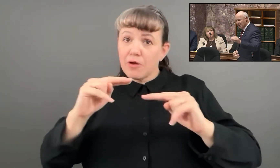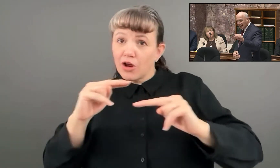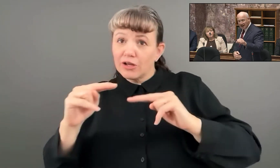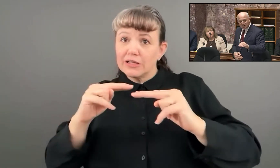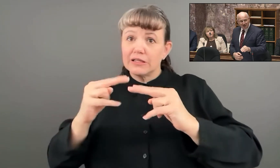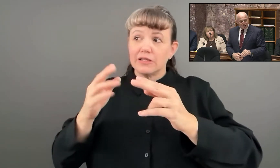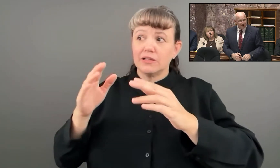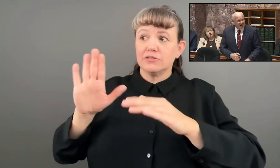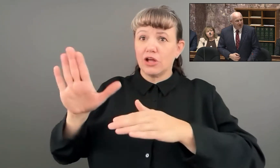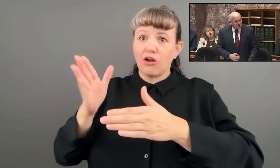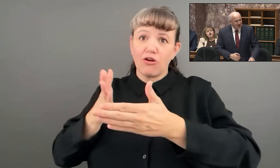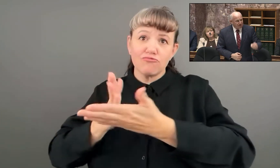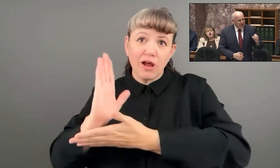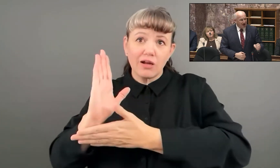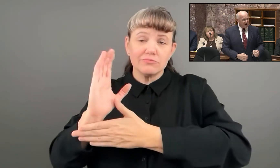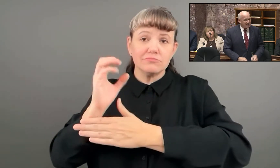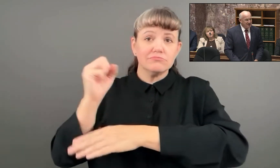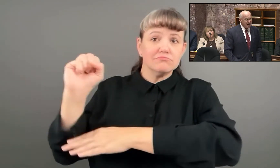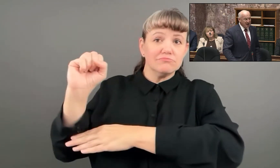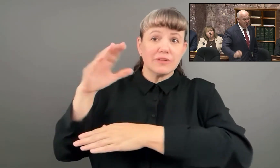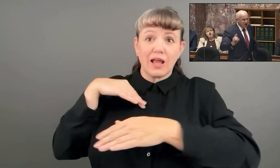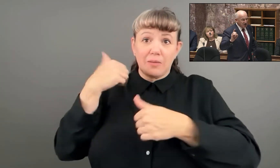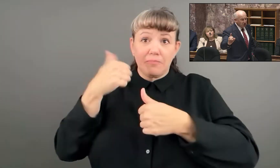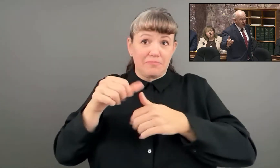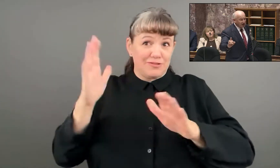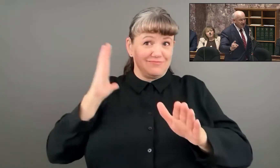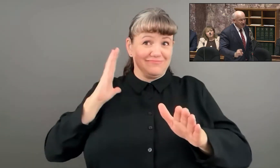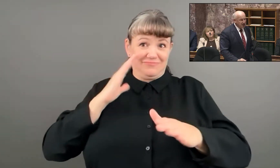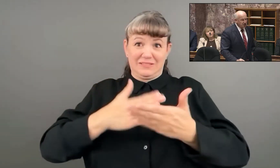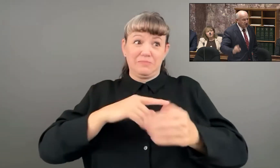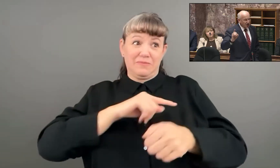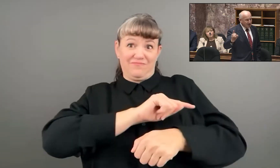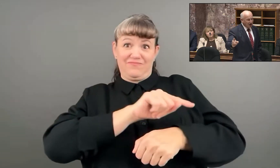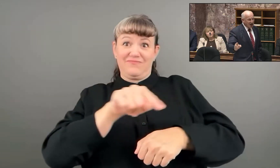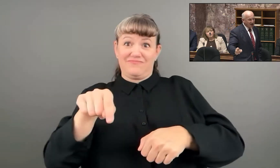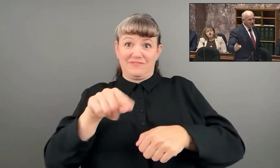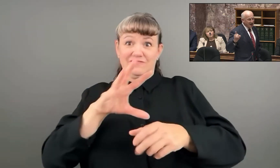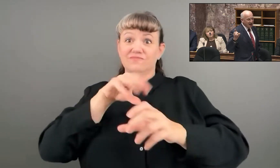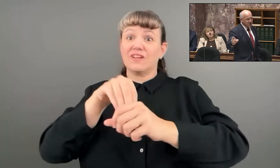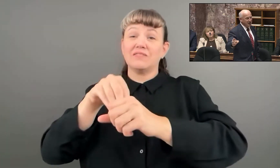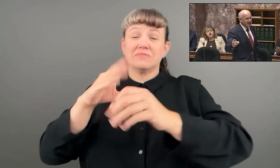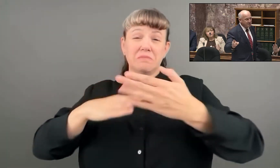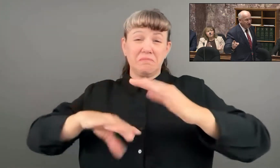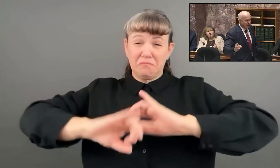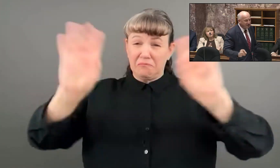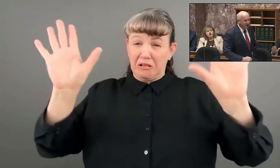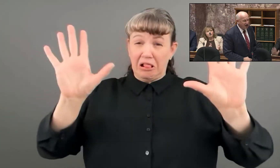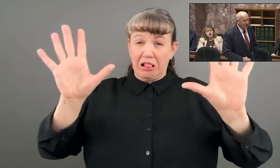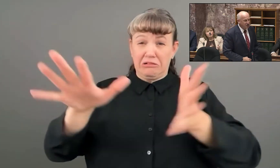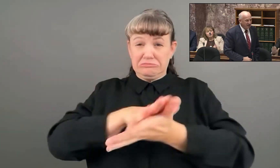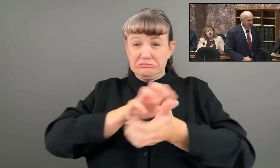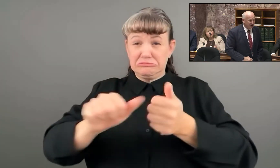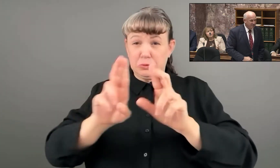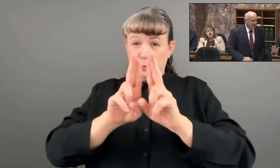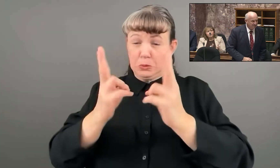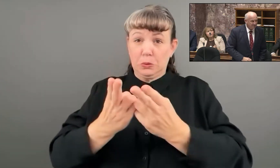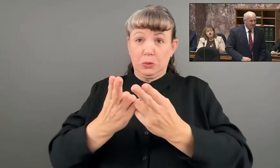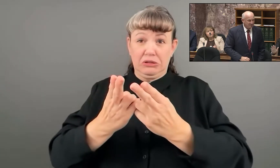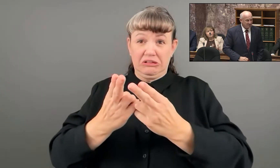side engaged in some of the most nefarious deunionization, job layoffs in the history of this province, Honourable